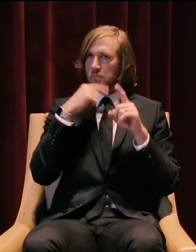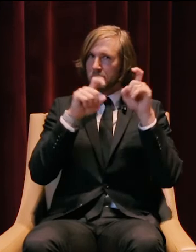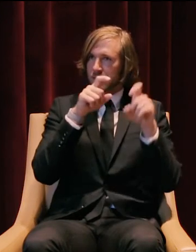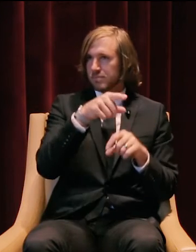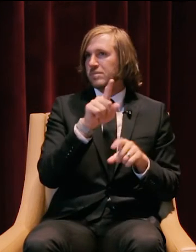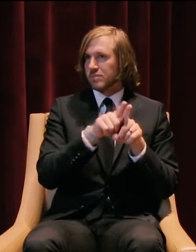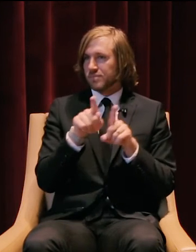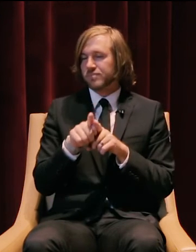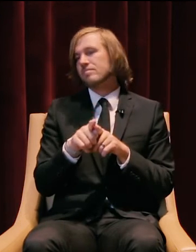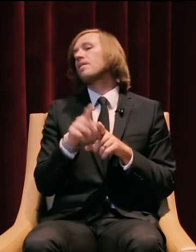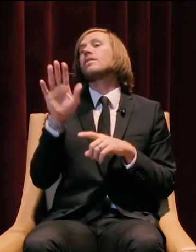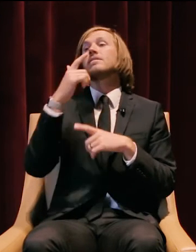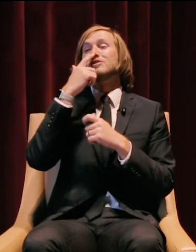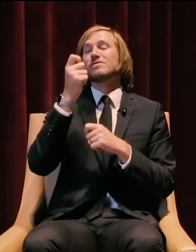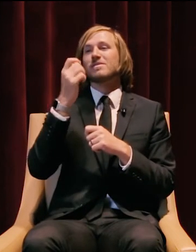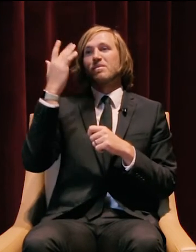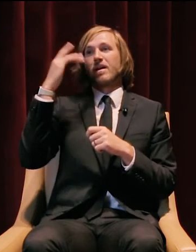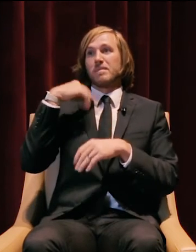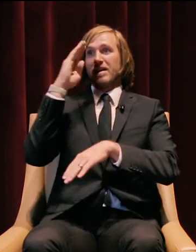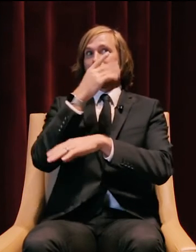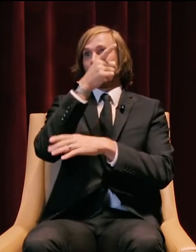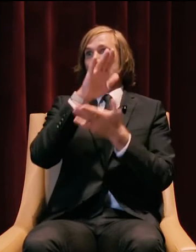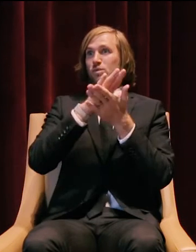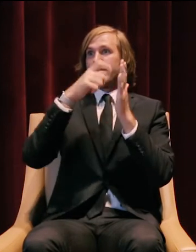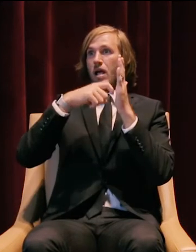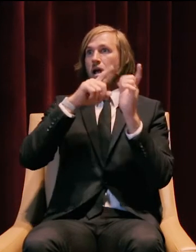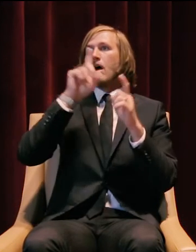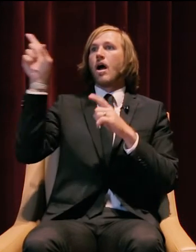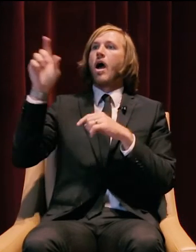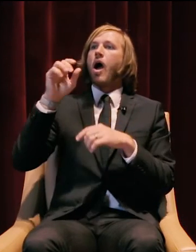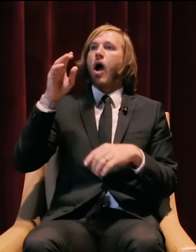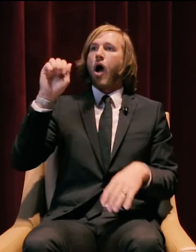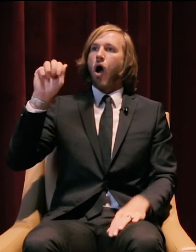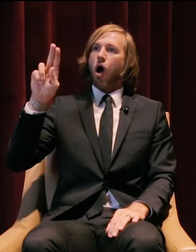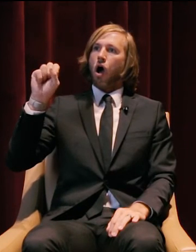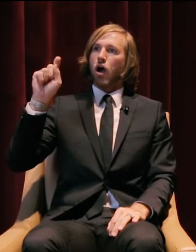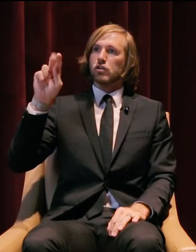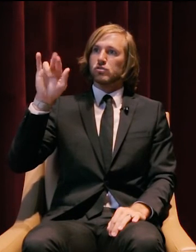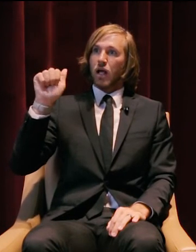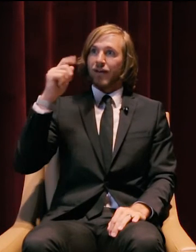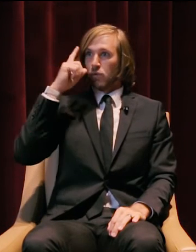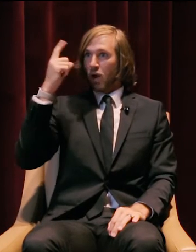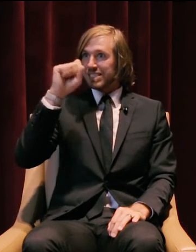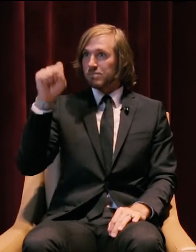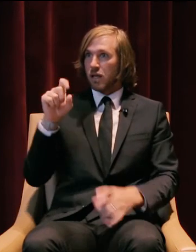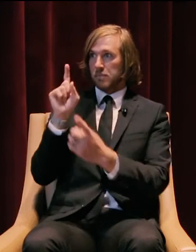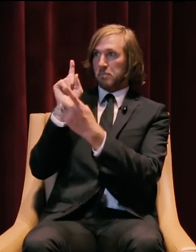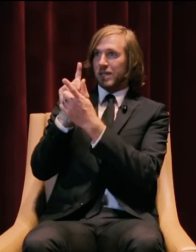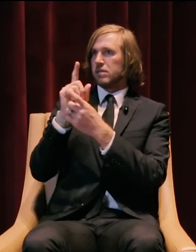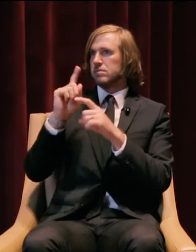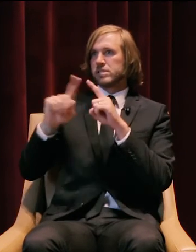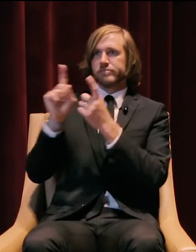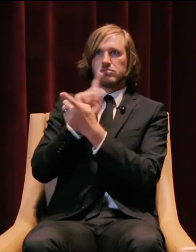too. It was interesting because my son that was in the School of Mines was over in Austria for last spring semester, and so he met people from all